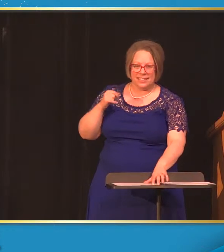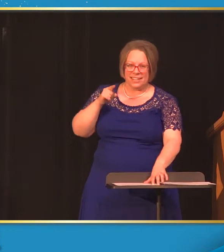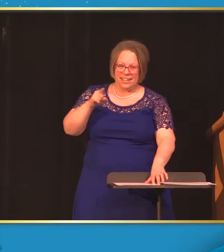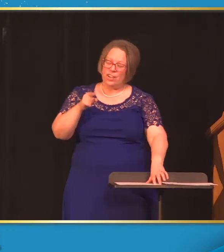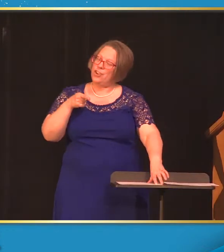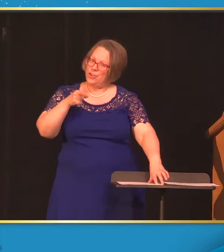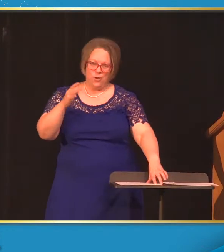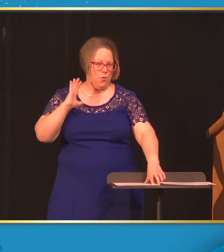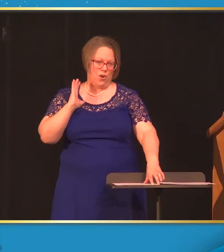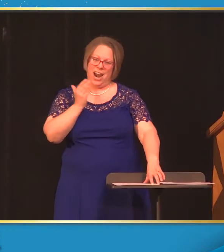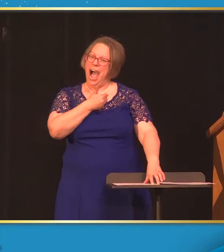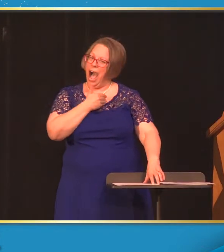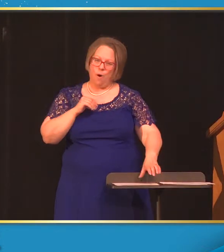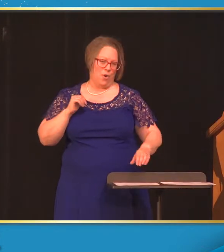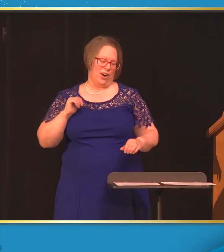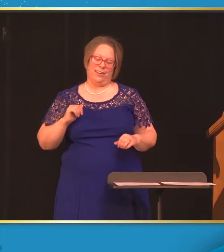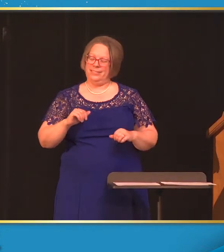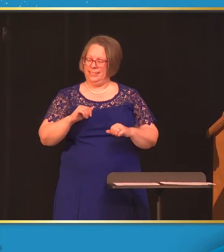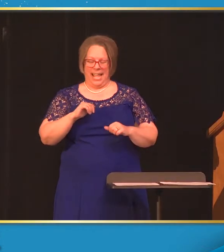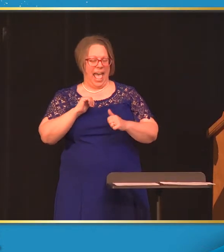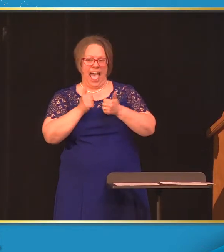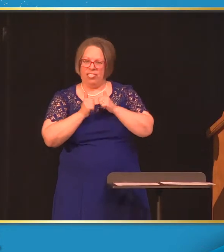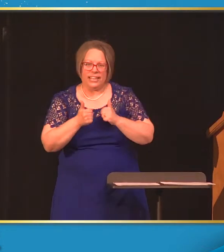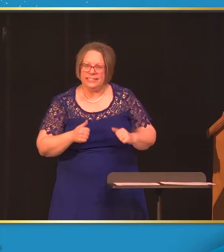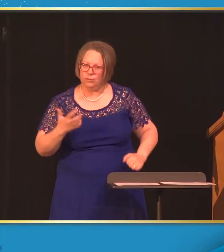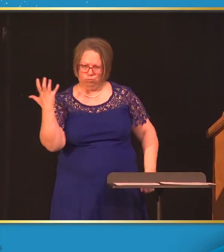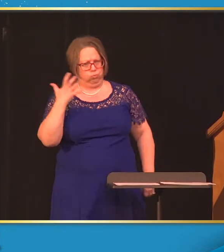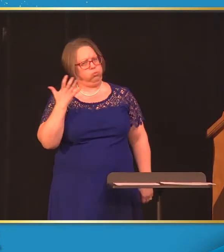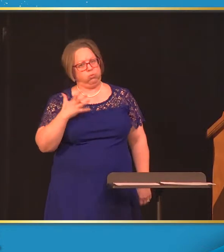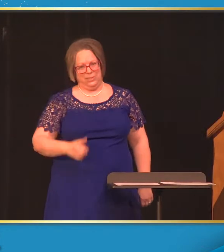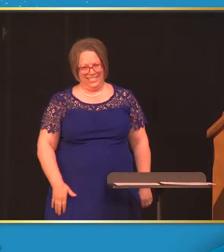JJ, our athlete,